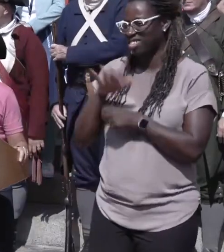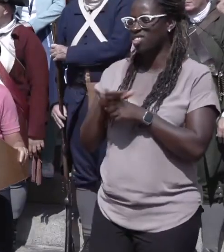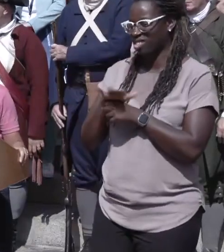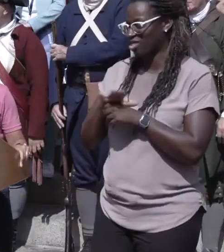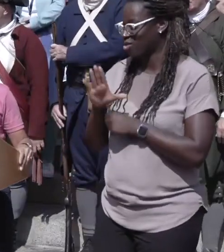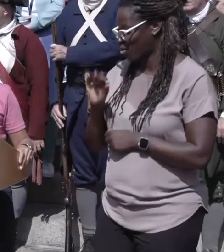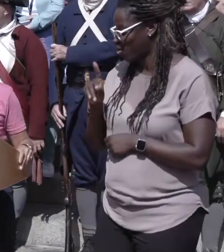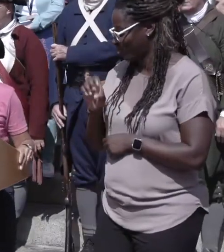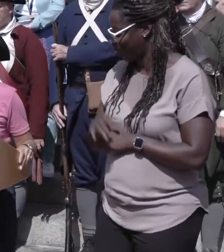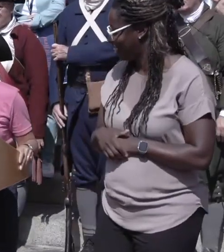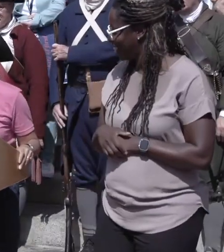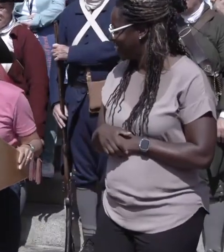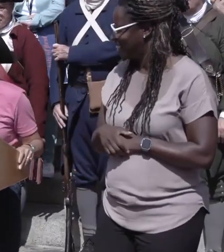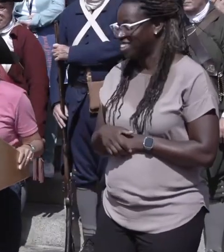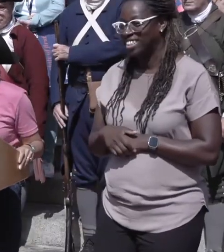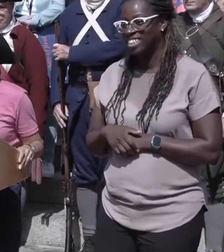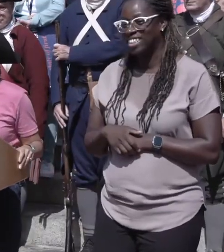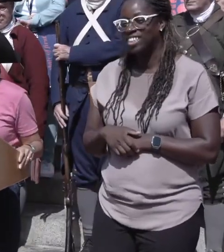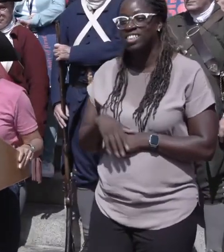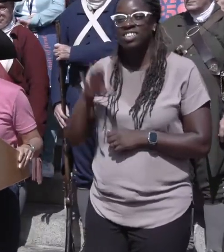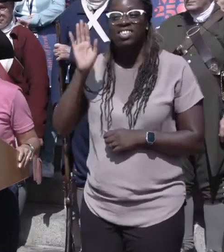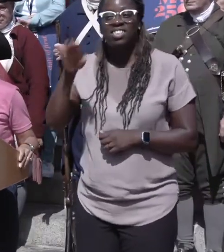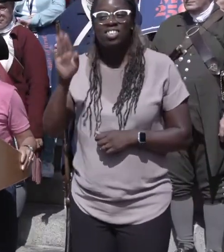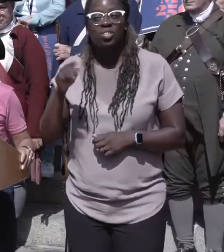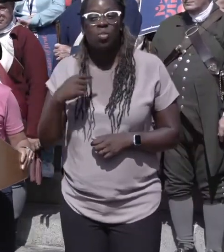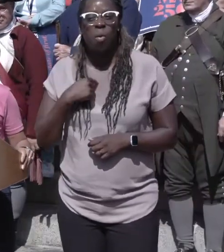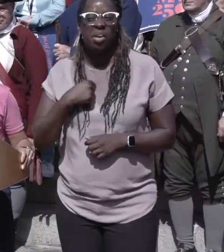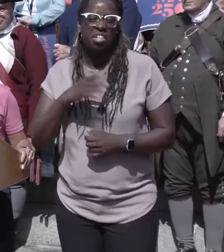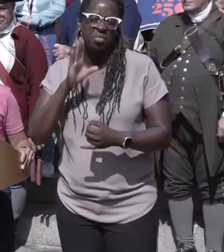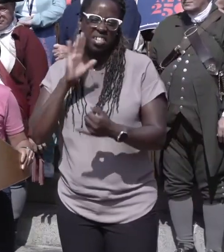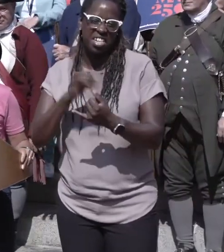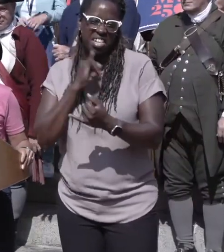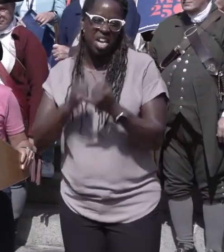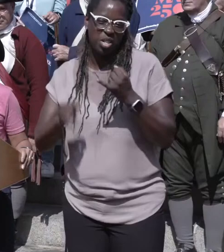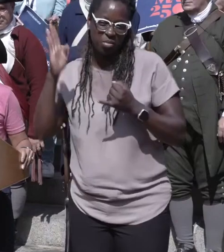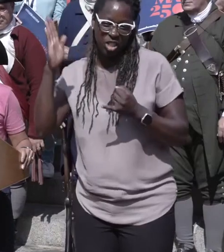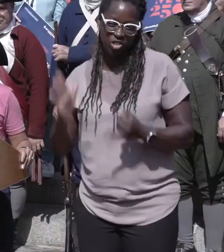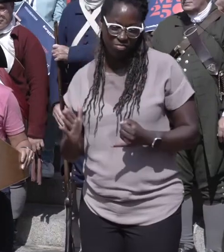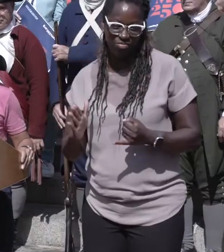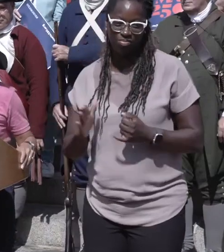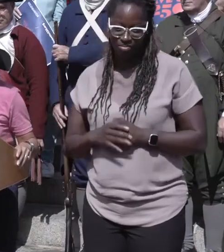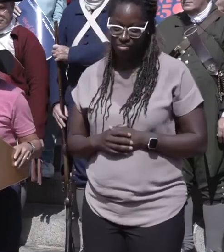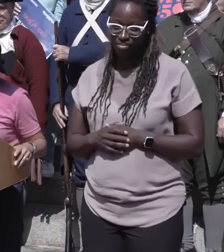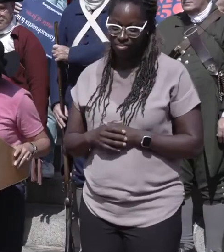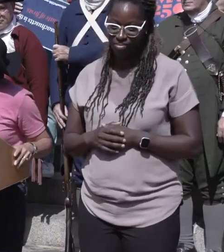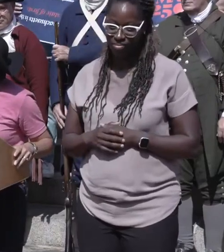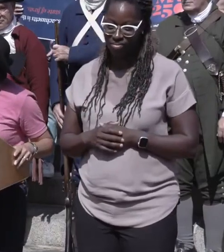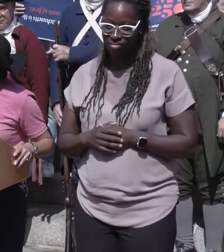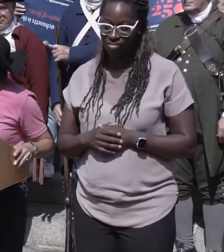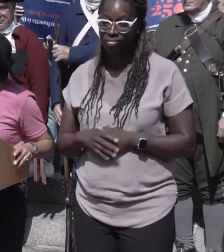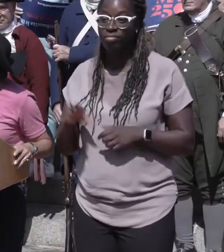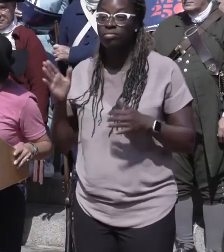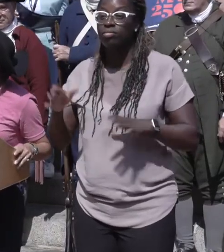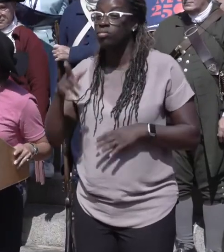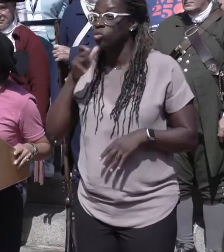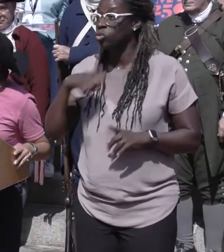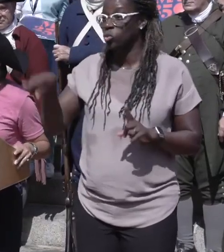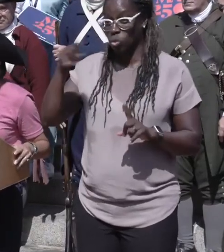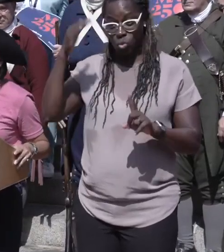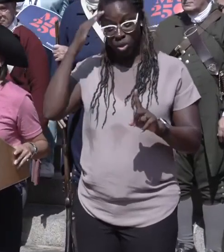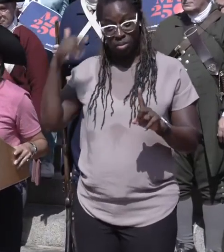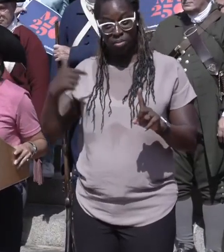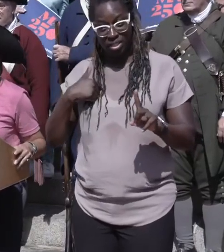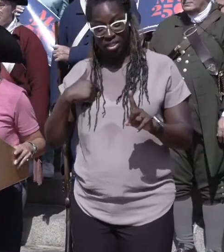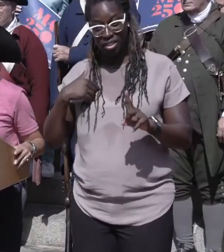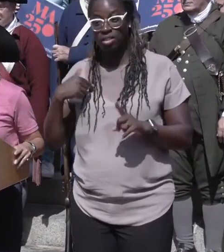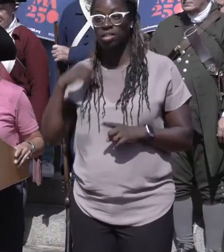Okay, well, I'm here to close it out. I'm Yvonne Howe, our Secretary of Economic Development. And anyone who knows me knows I talk endlessly